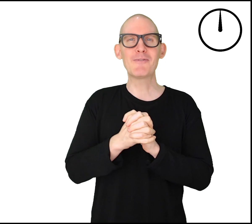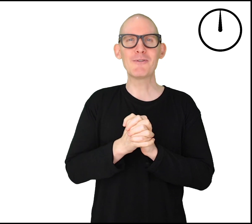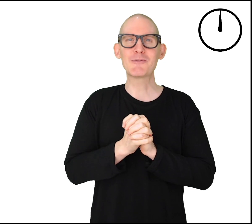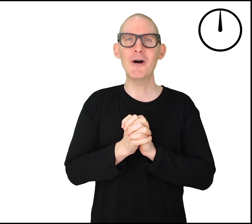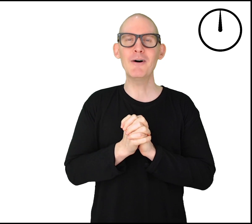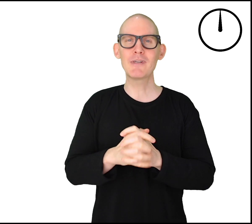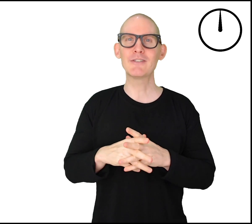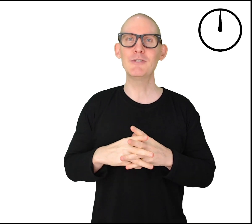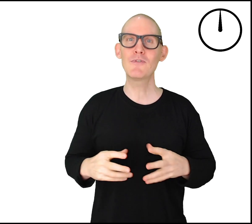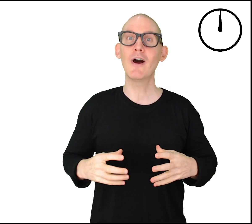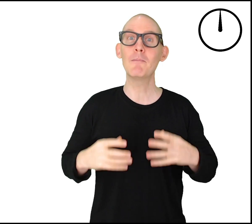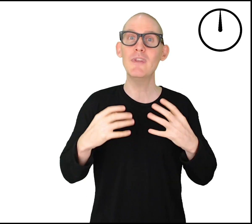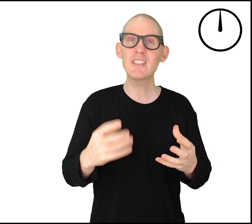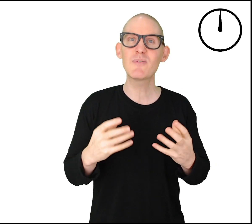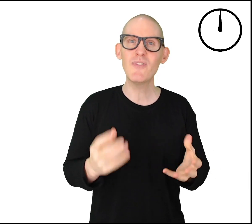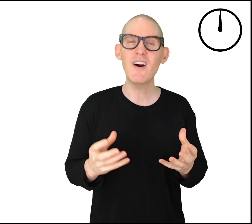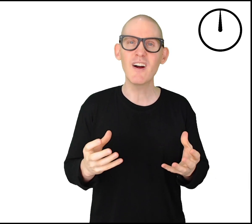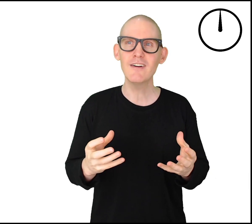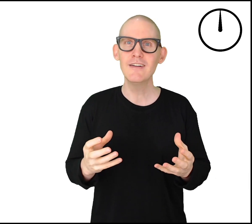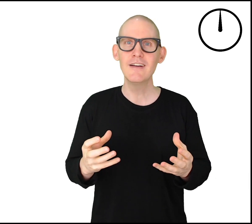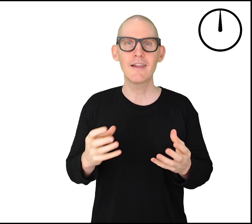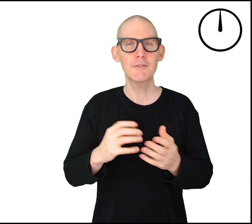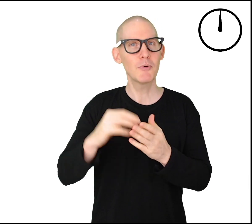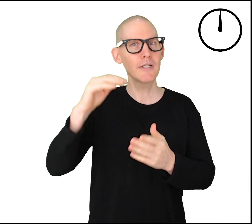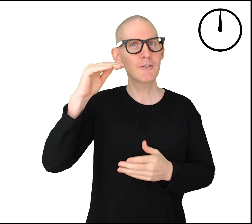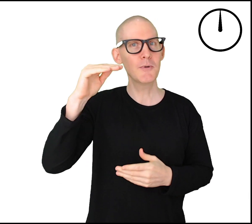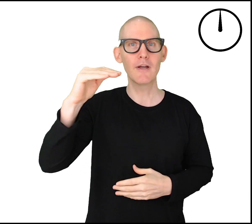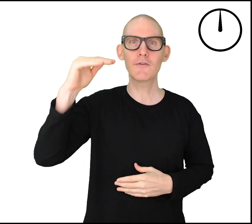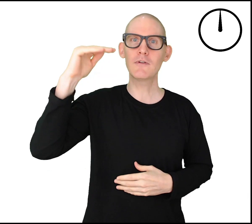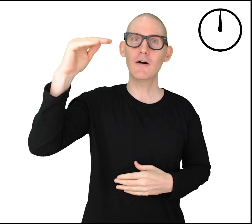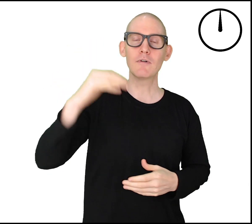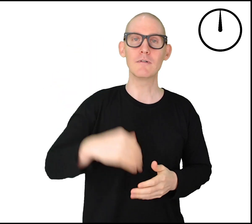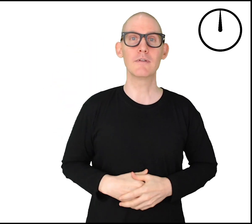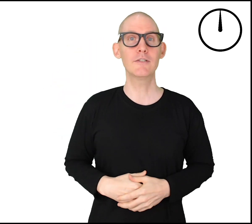as well because you've come this far. Let's bring it to another level. Let's just